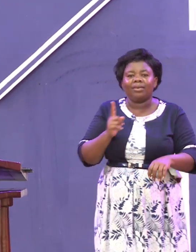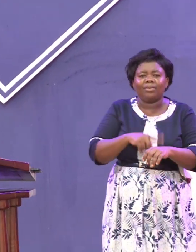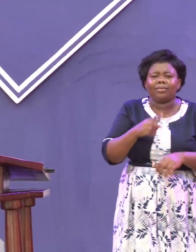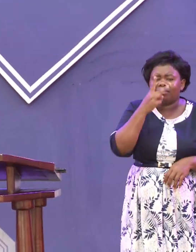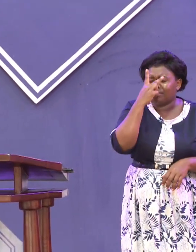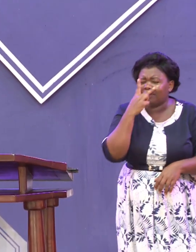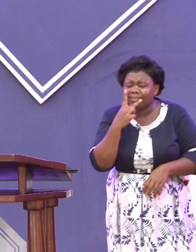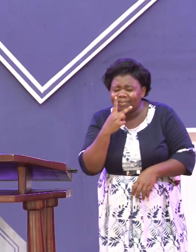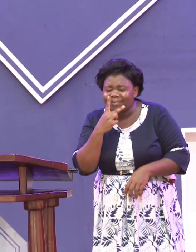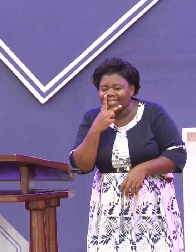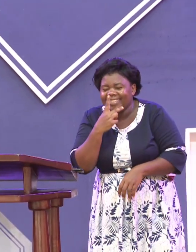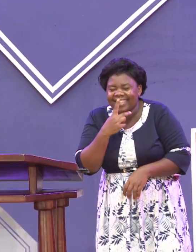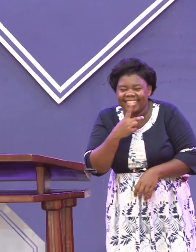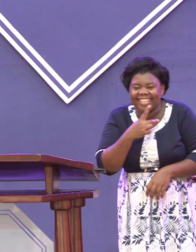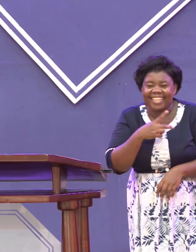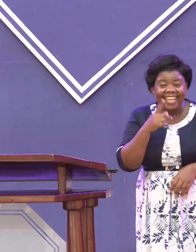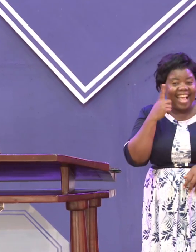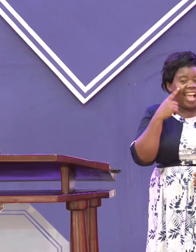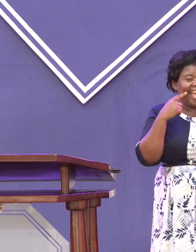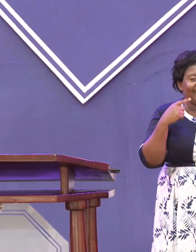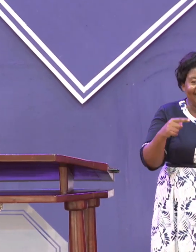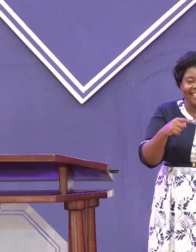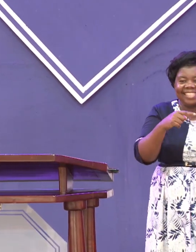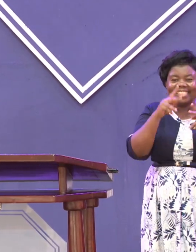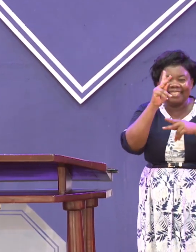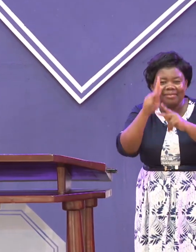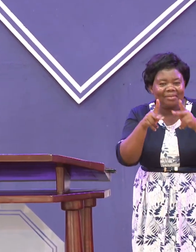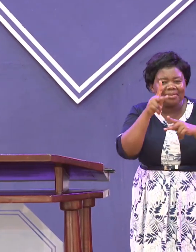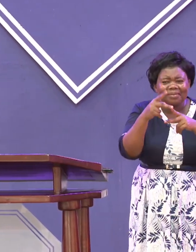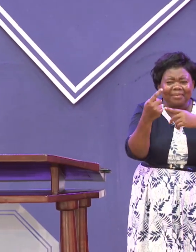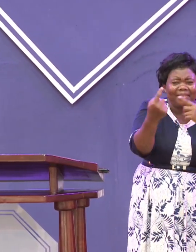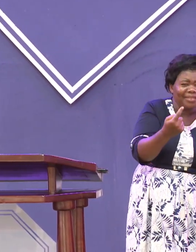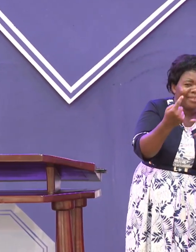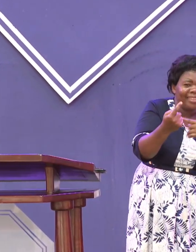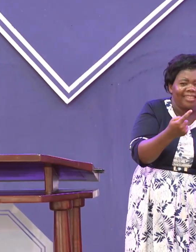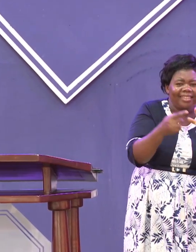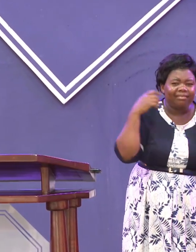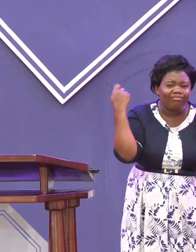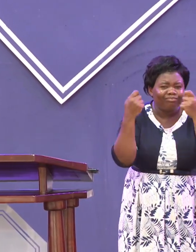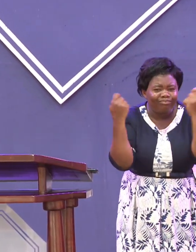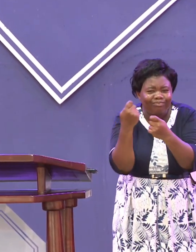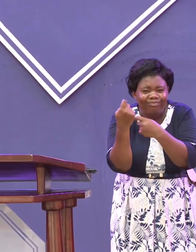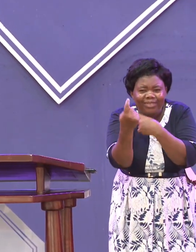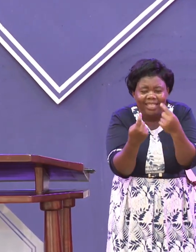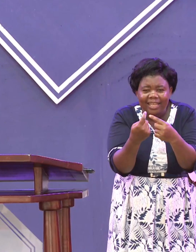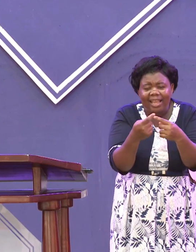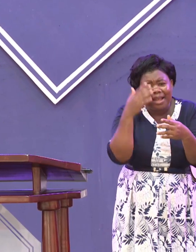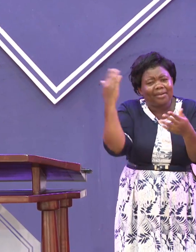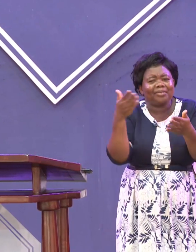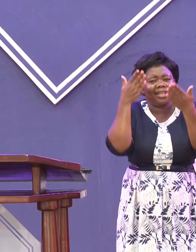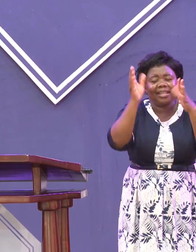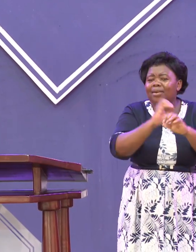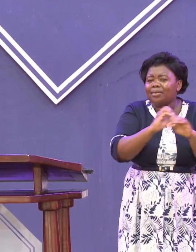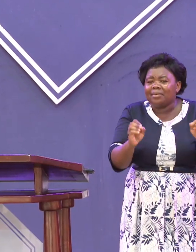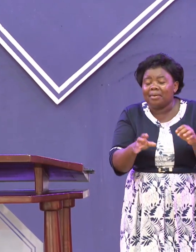ndaba abobukalabanda simanyi oba babeerayo bati babeerayo okutya kuzibu nnyo. Whenever I sleep,